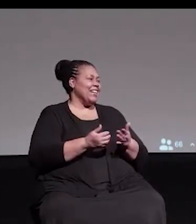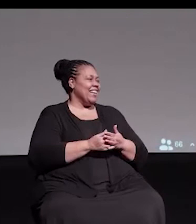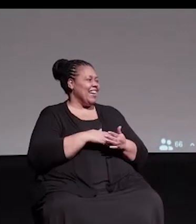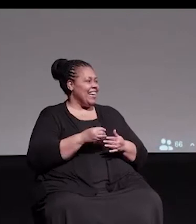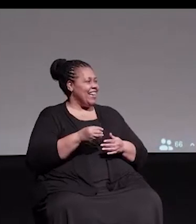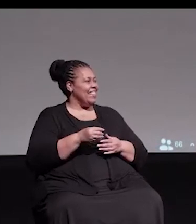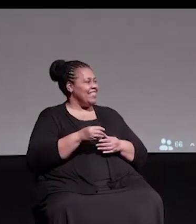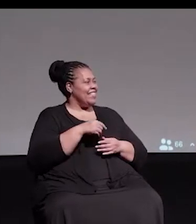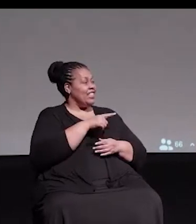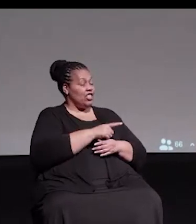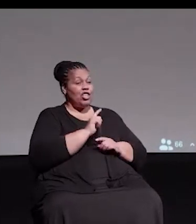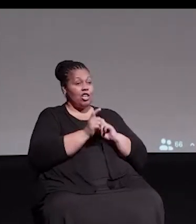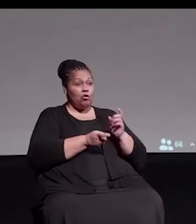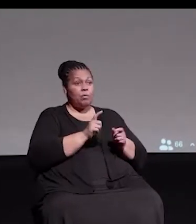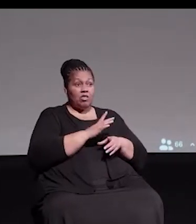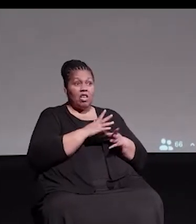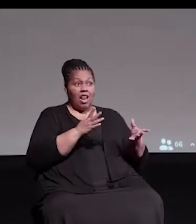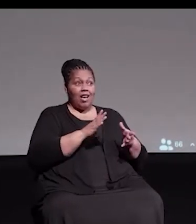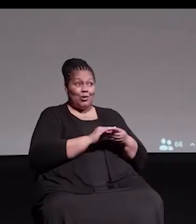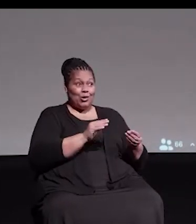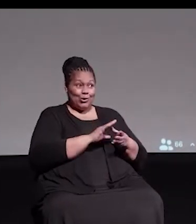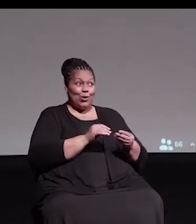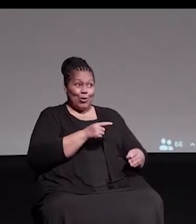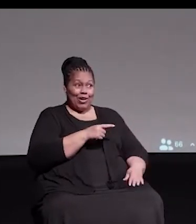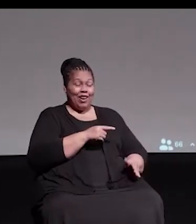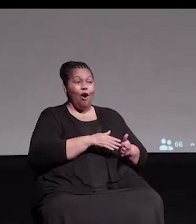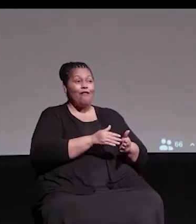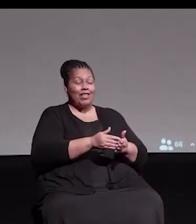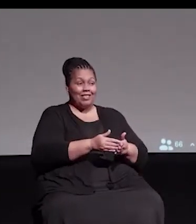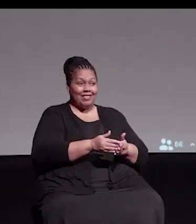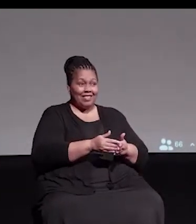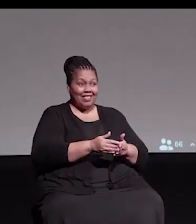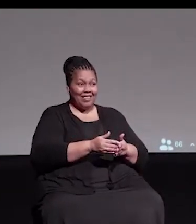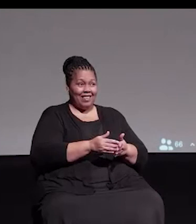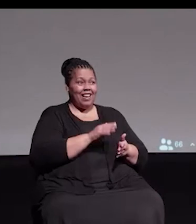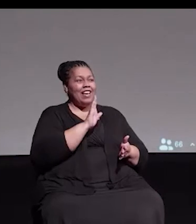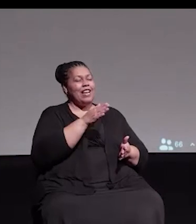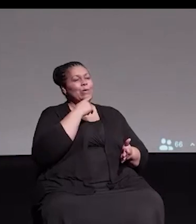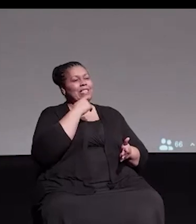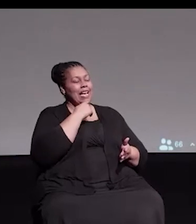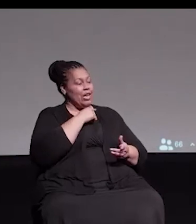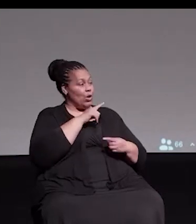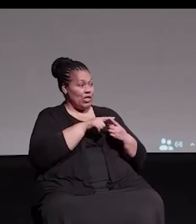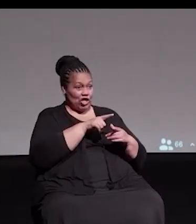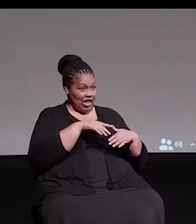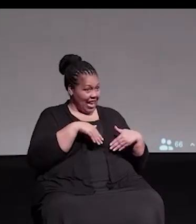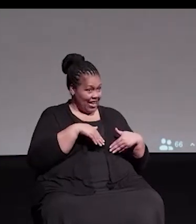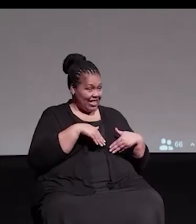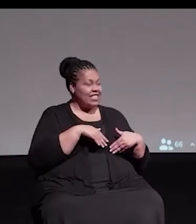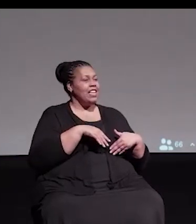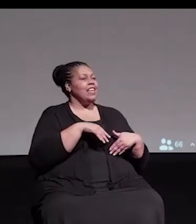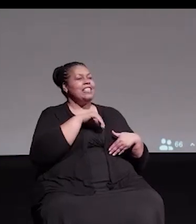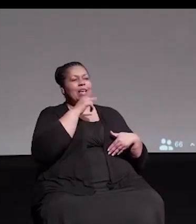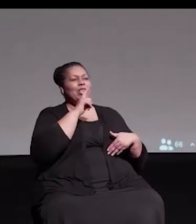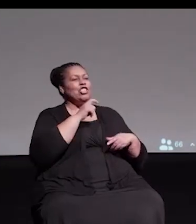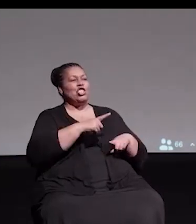And she does contribute a lot to the story often. And I would say the times where she hasn't, it's not been because she